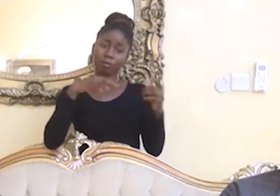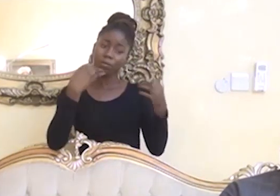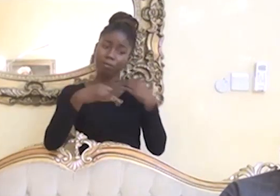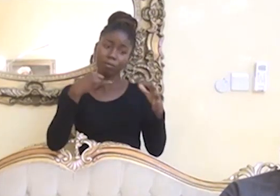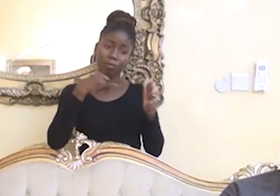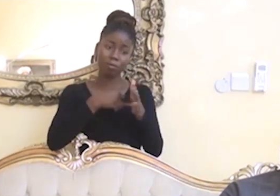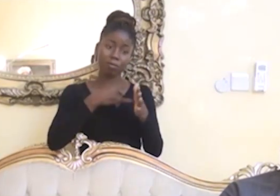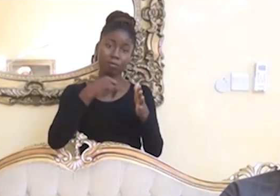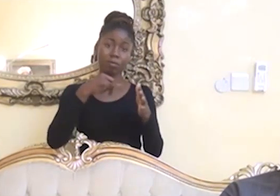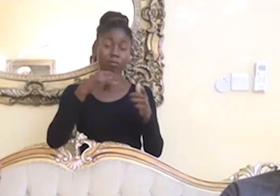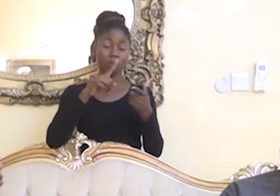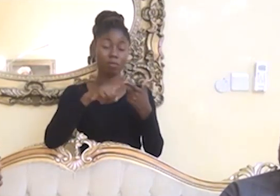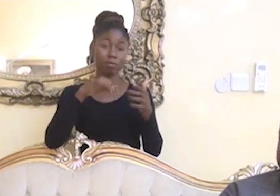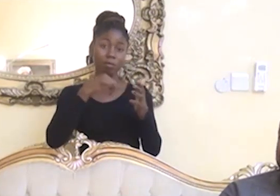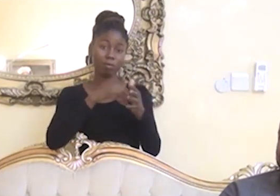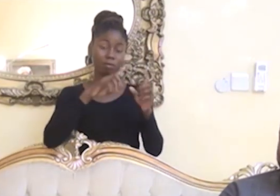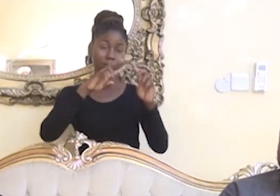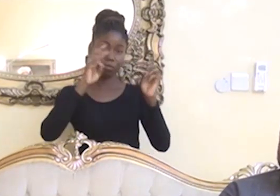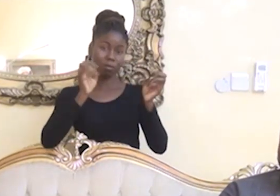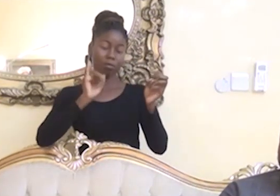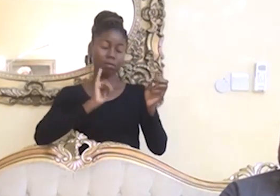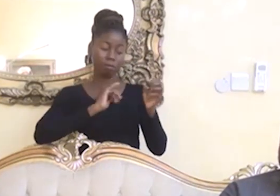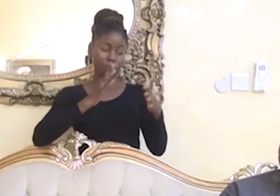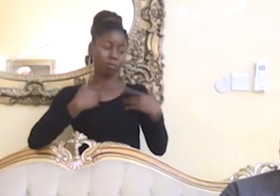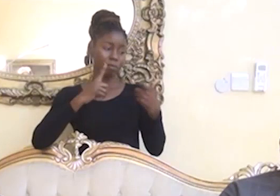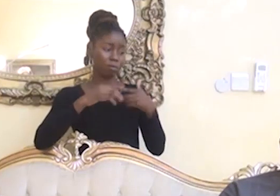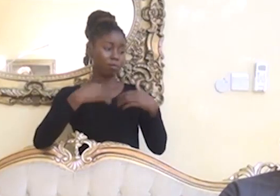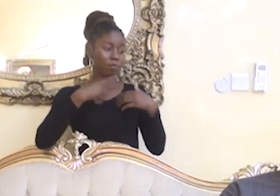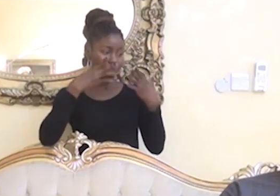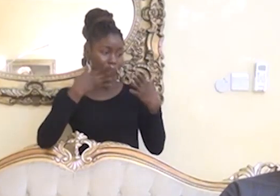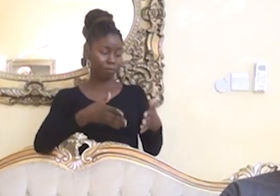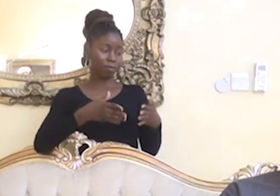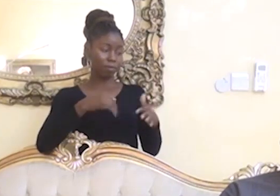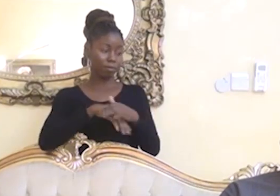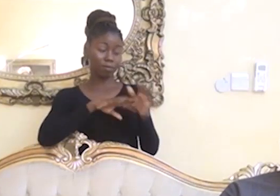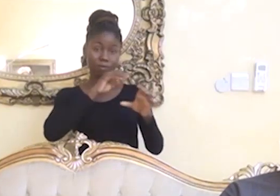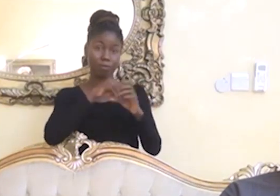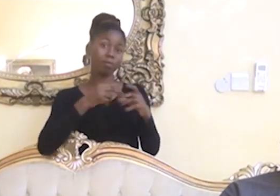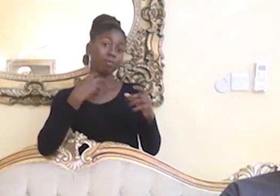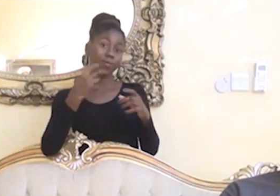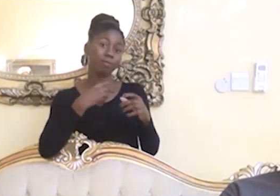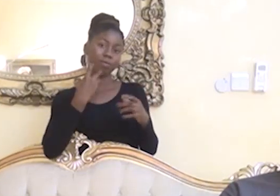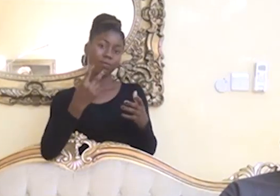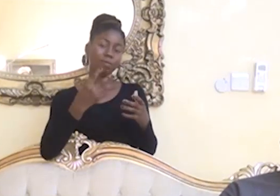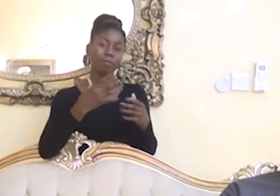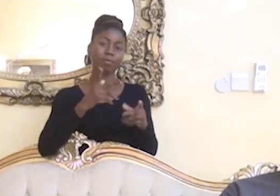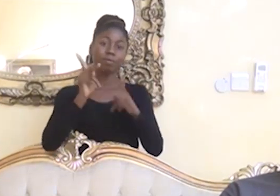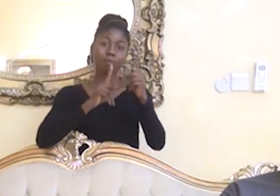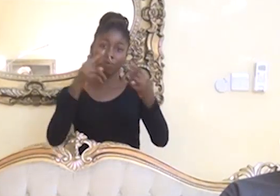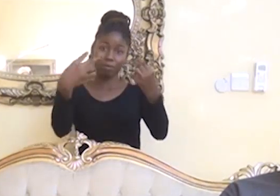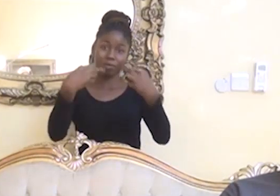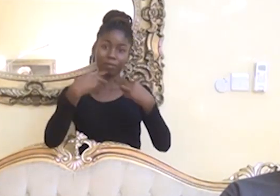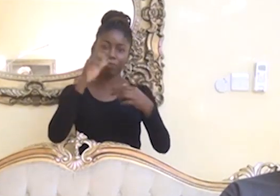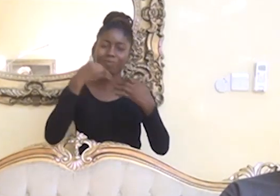really so happy to have you here in Inclusive Voices. Dear viewers, you have heard that